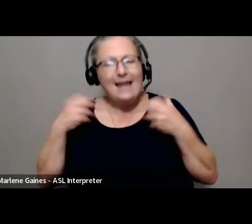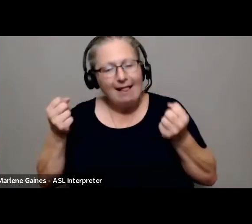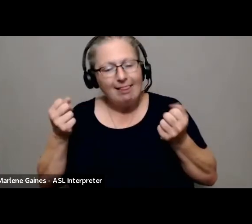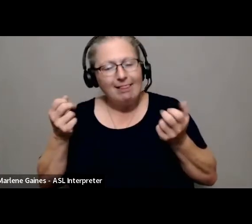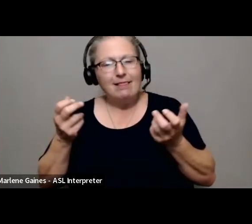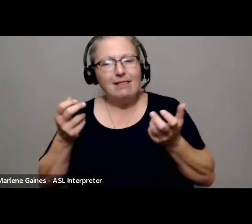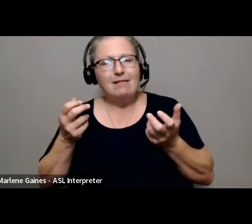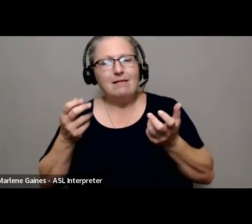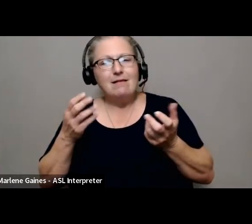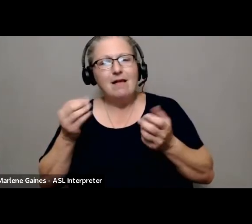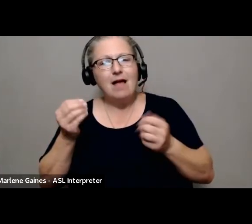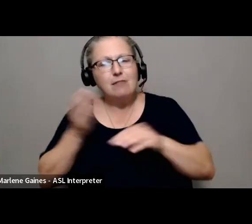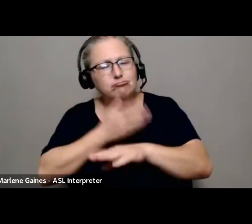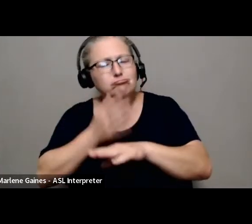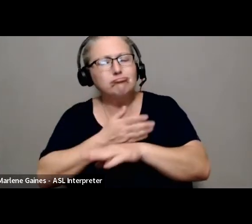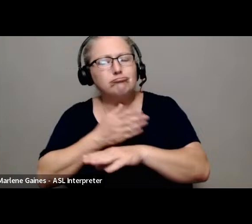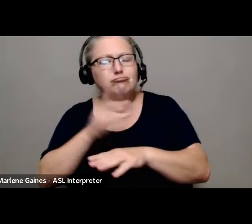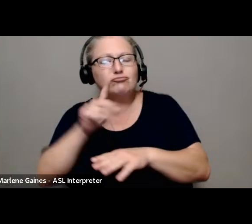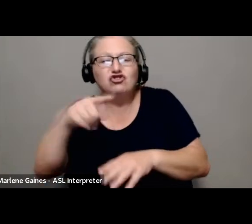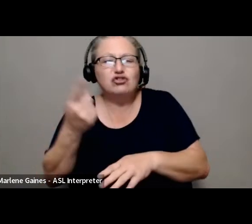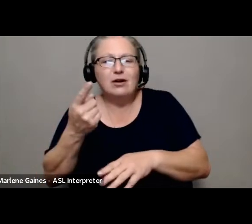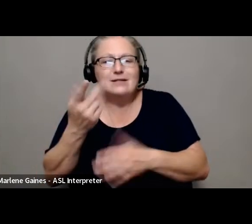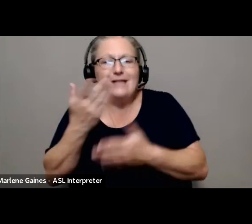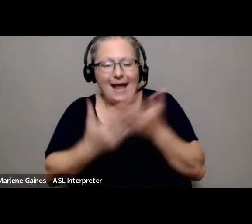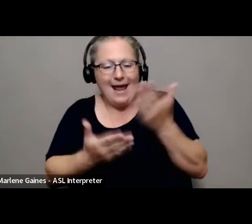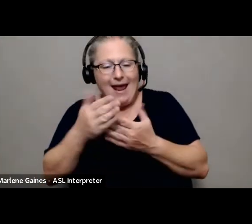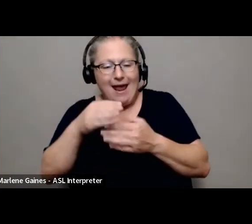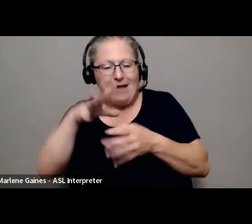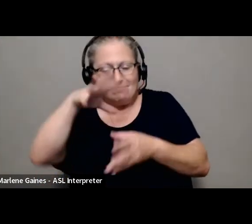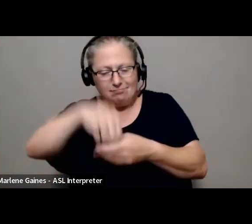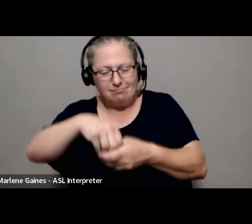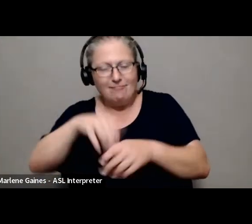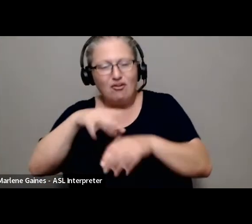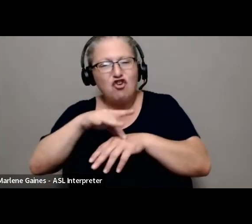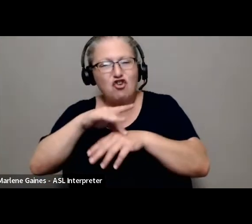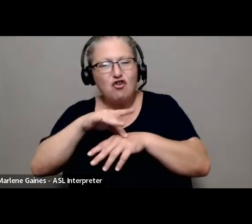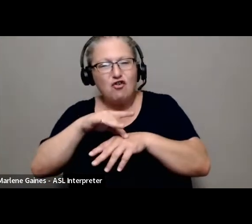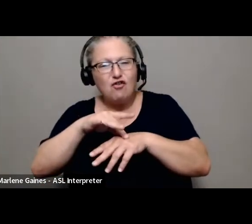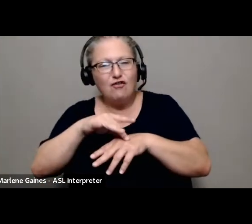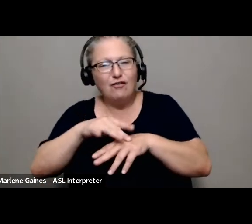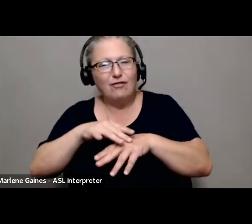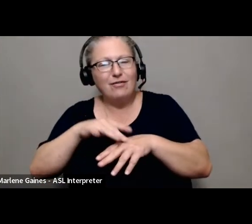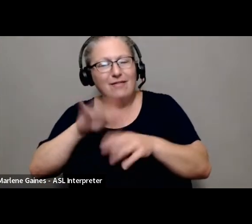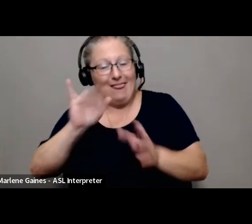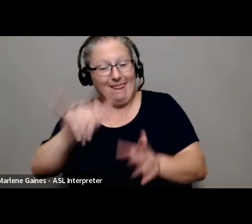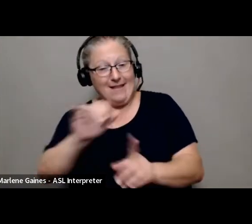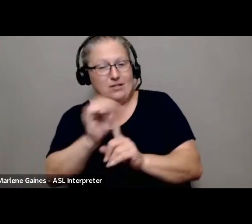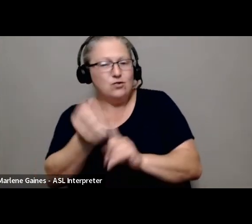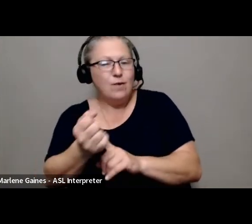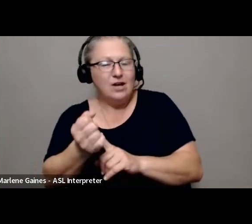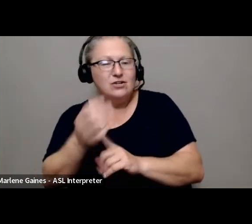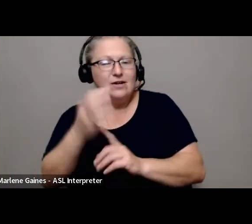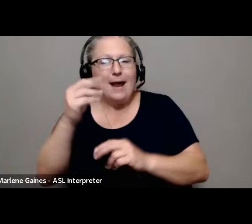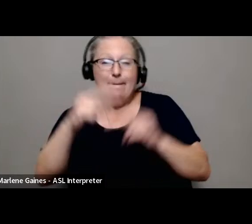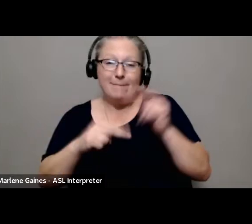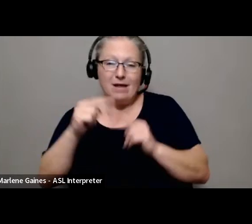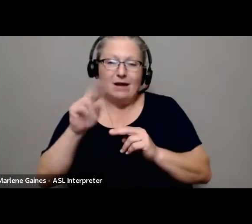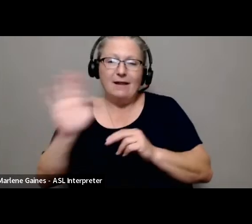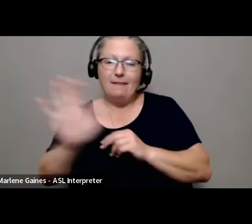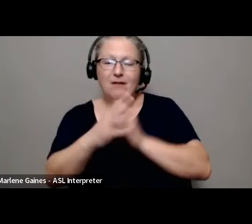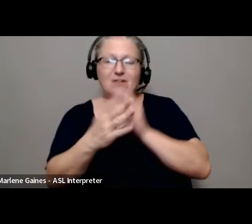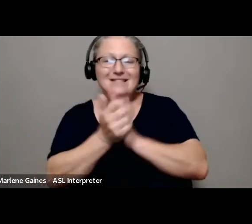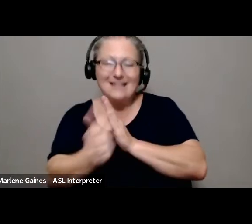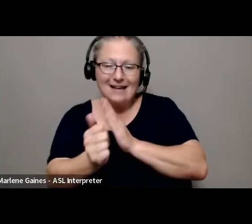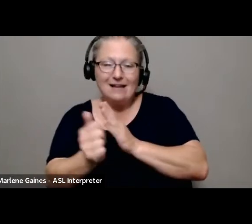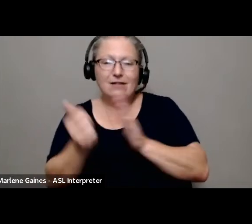and restorative to even just dig your hands in the earth in that situation, and also building those skills that